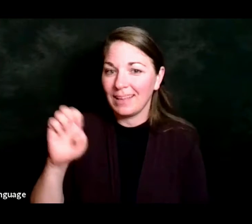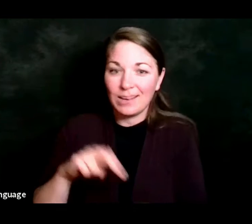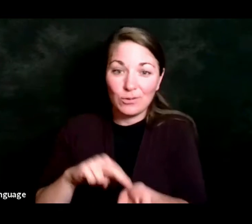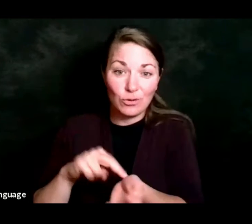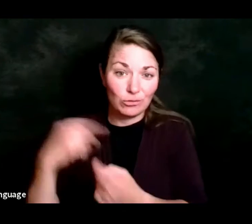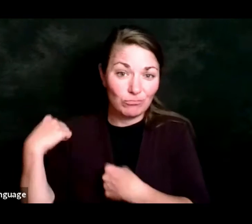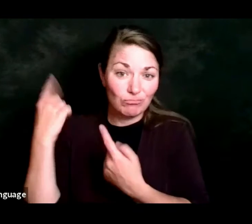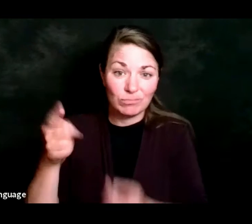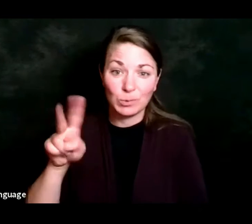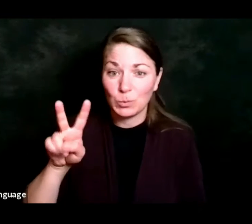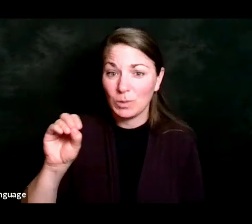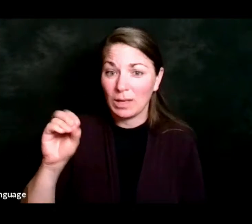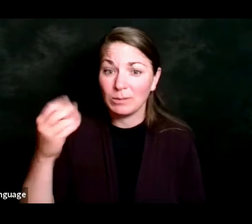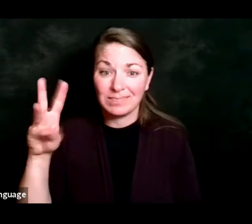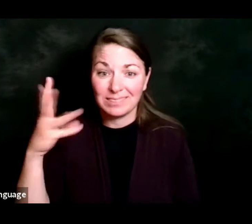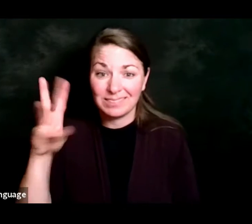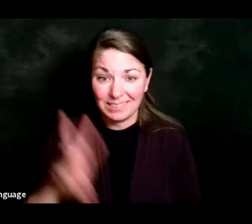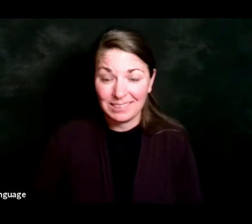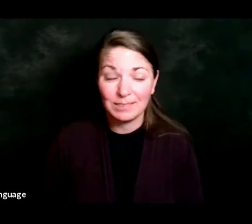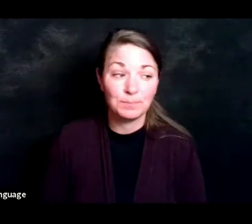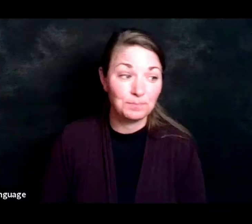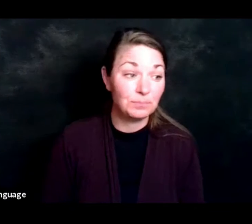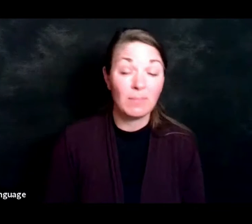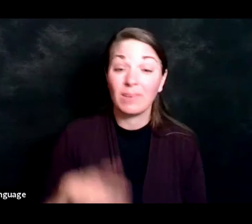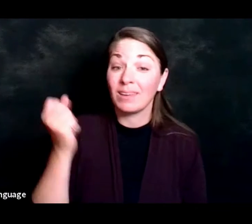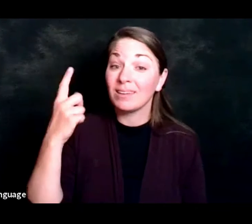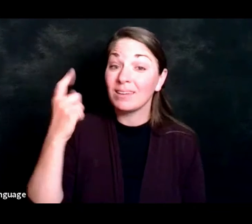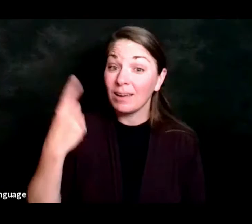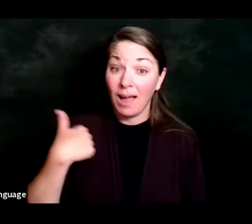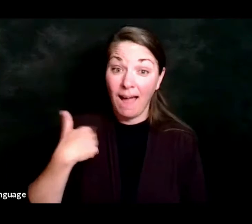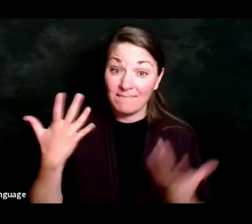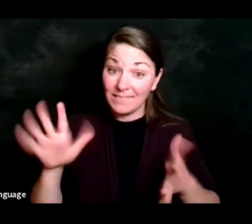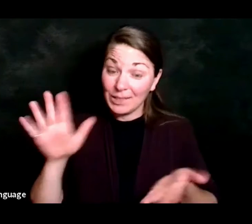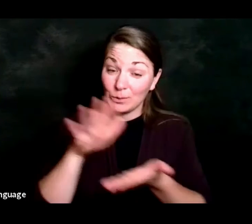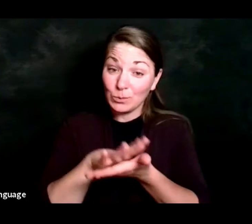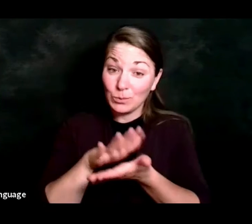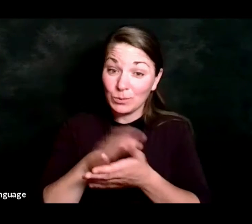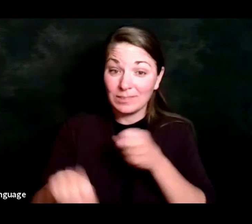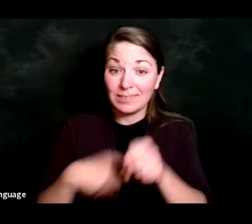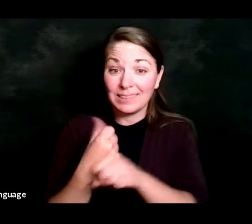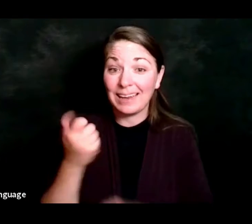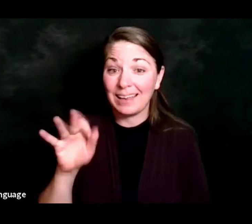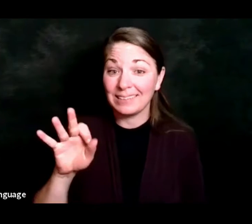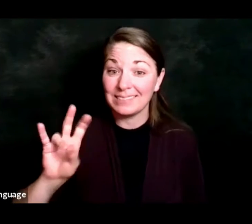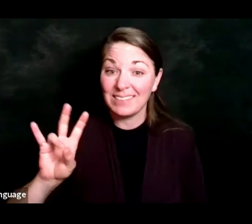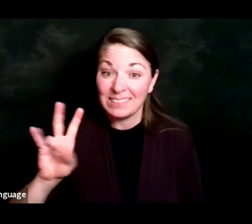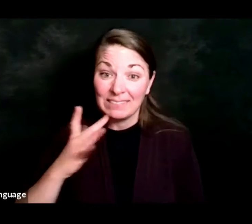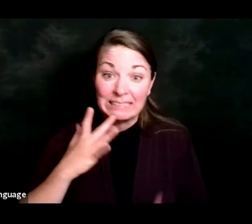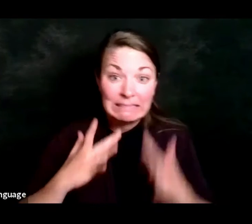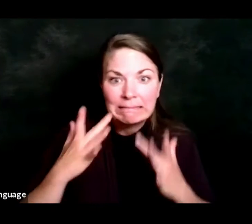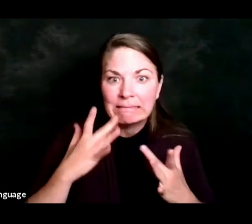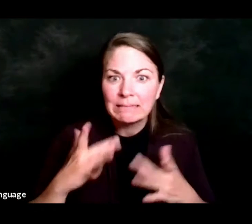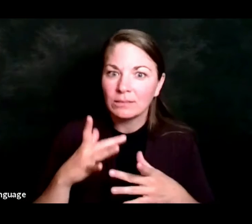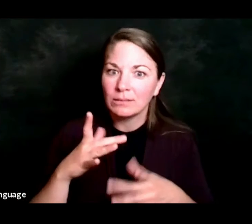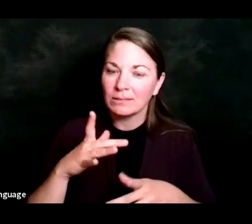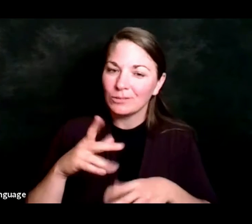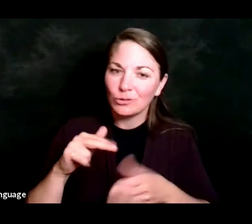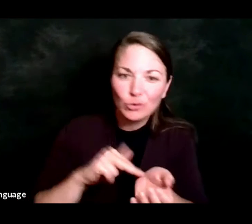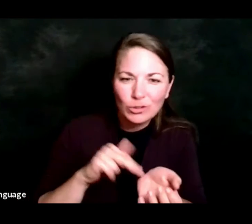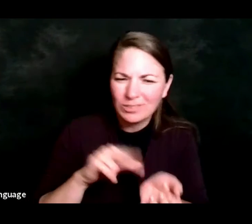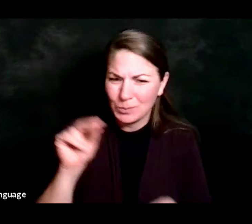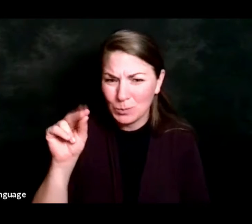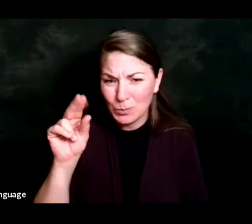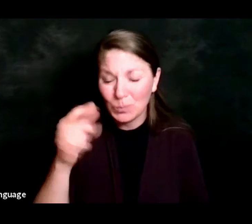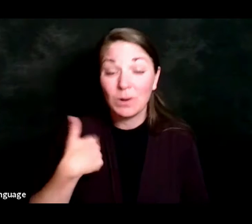2016. And there was no nursing shortage when I finished school in 1977. In the hospital in which I was working